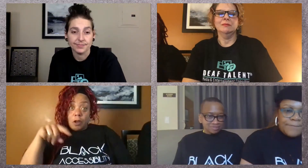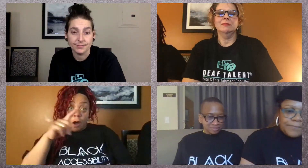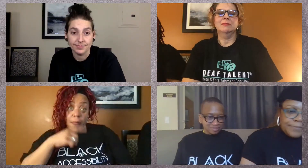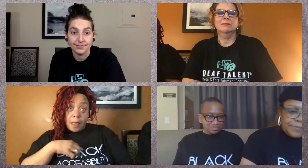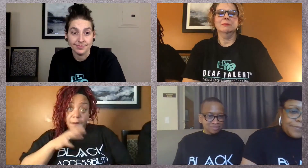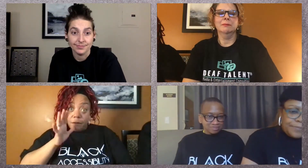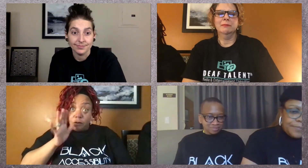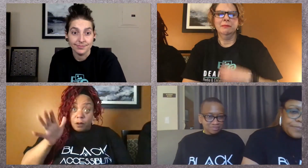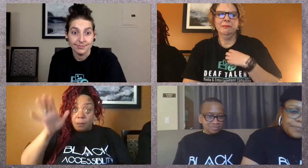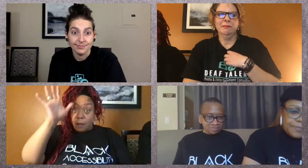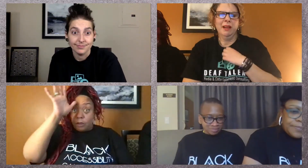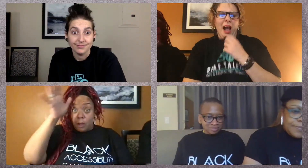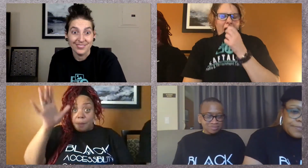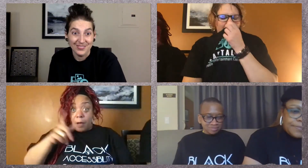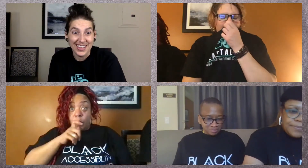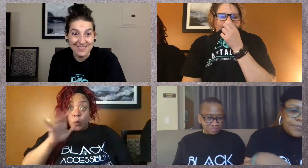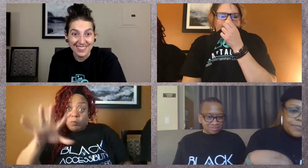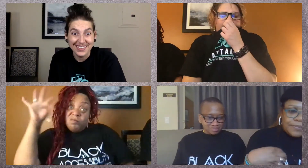diverse.